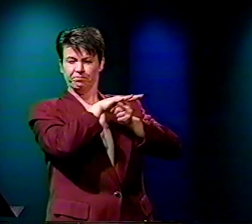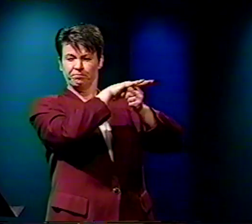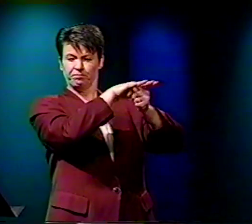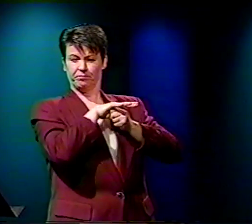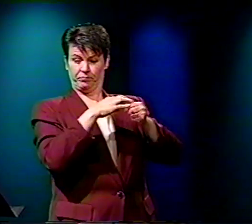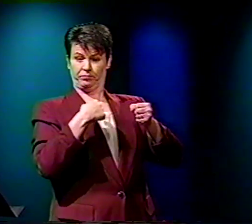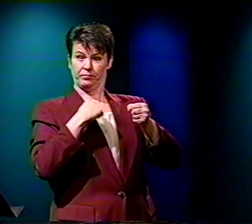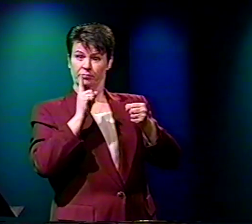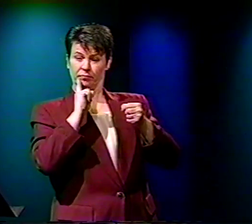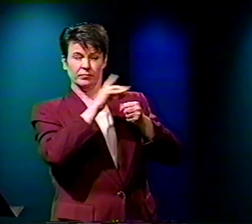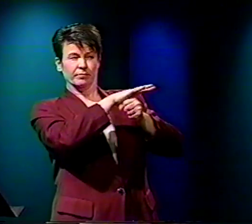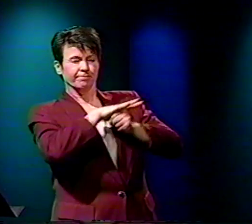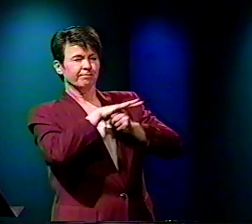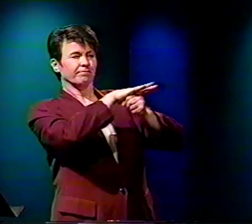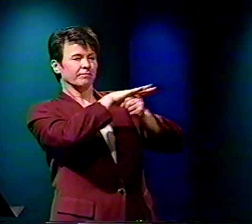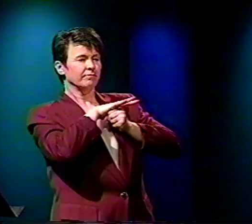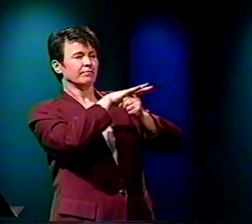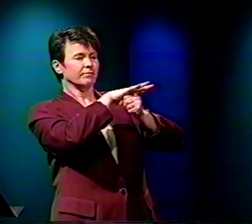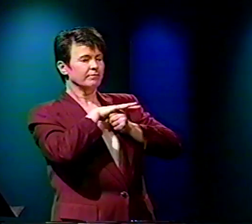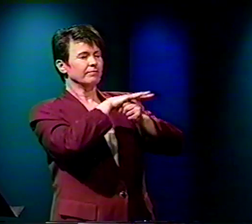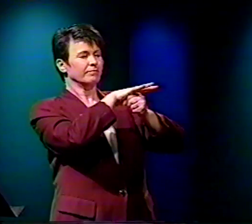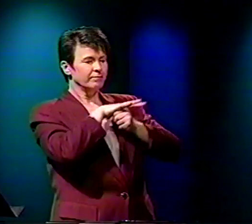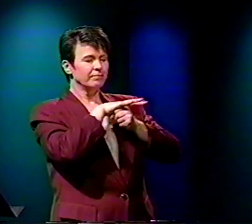You know, hearing people have oppressed deaf people